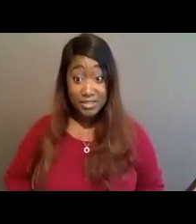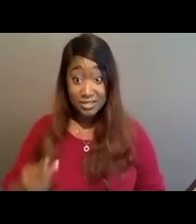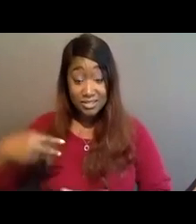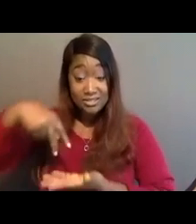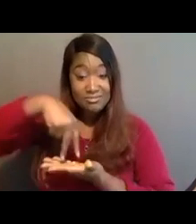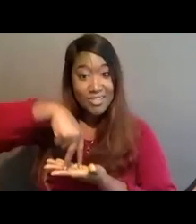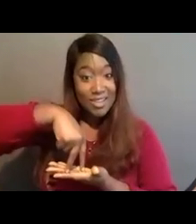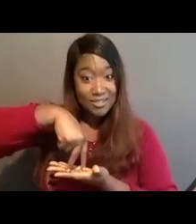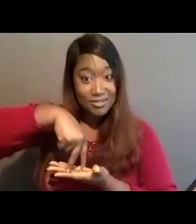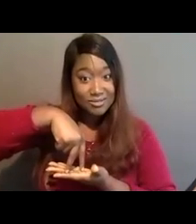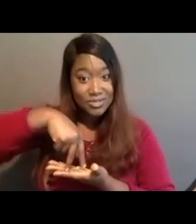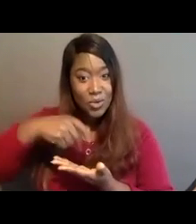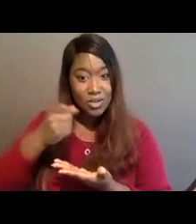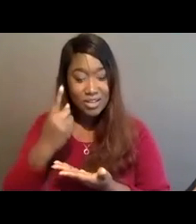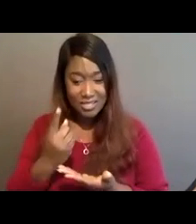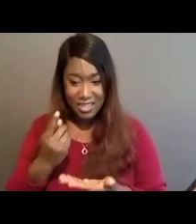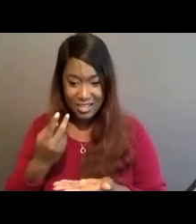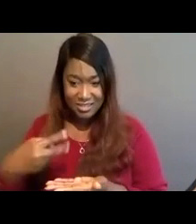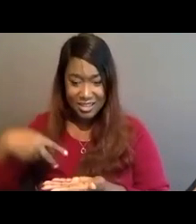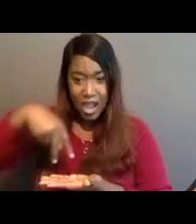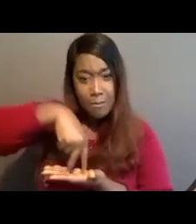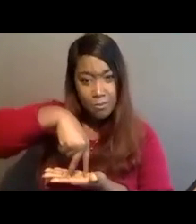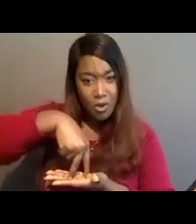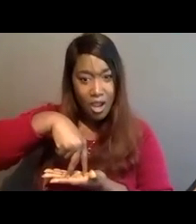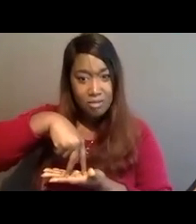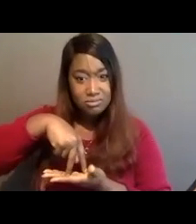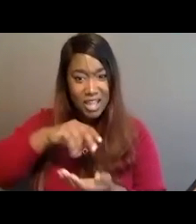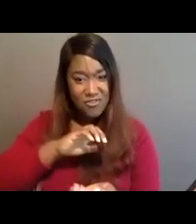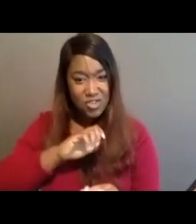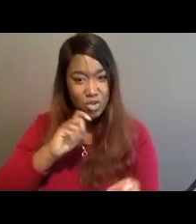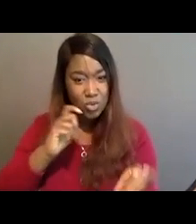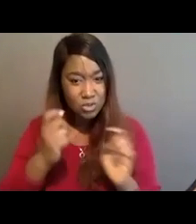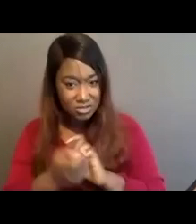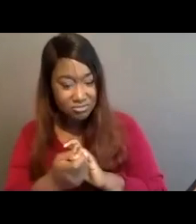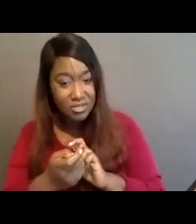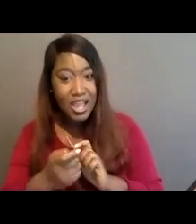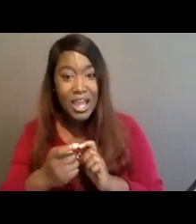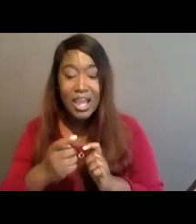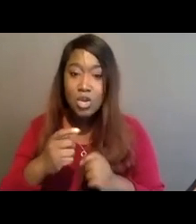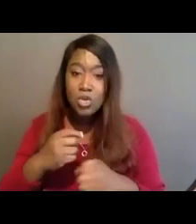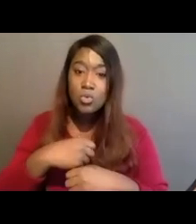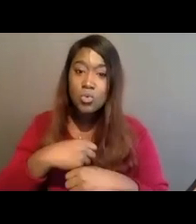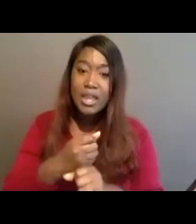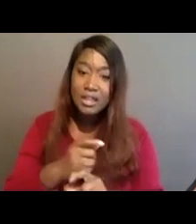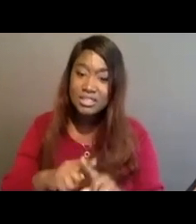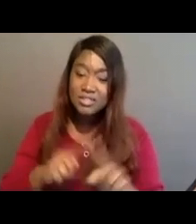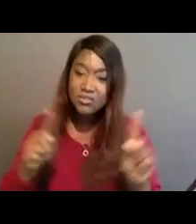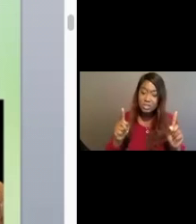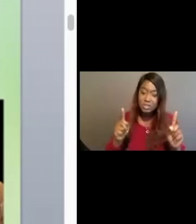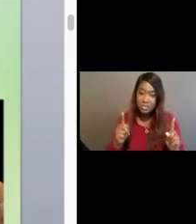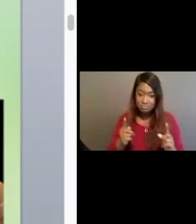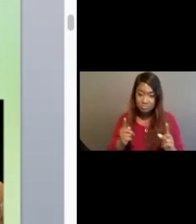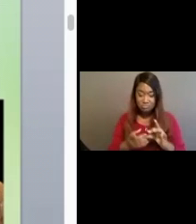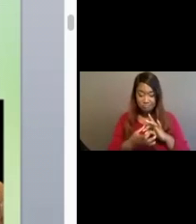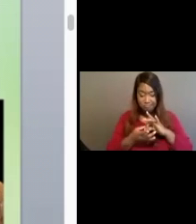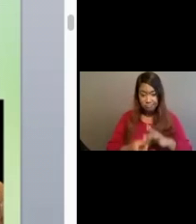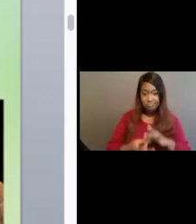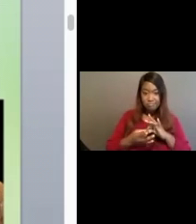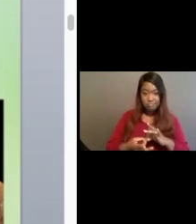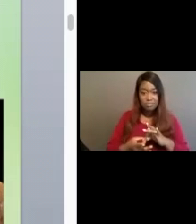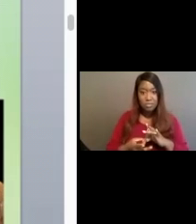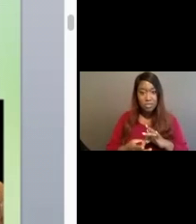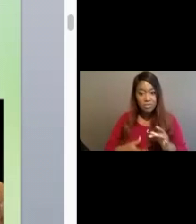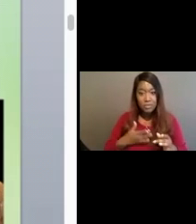existence or in our evolution created a different kind of sensibility about our place in the world, in the